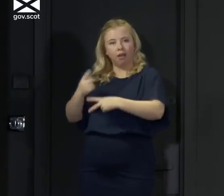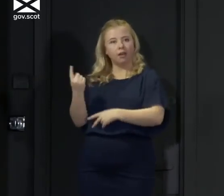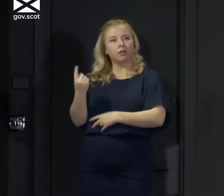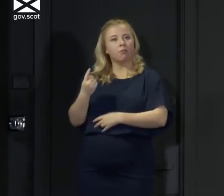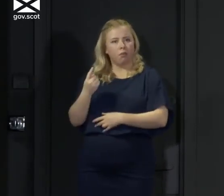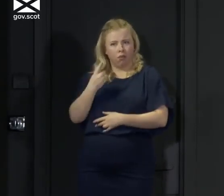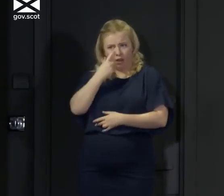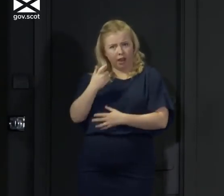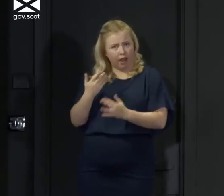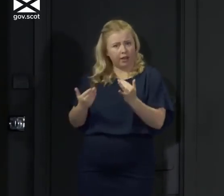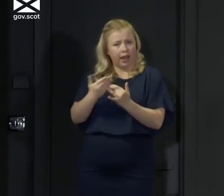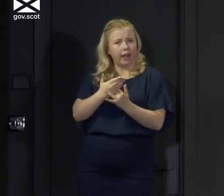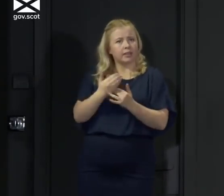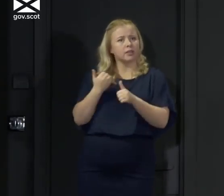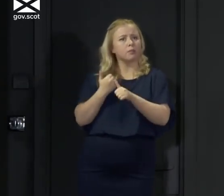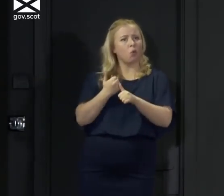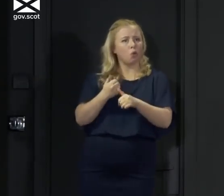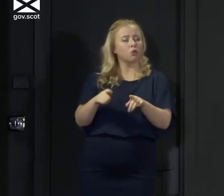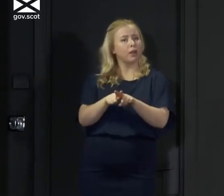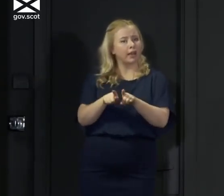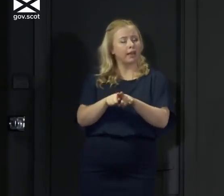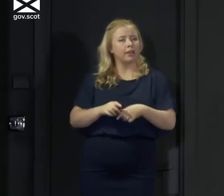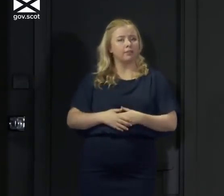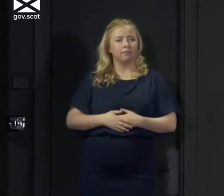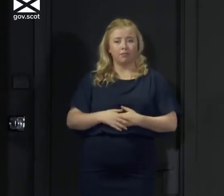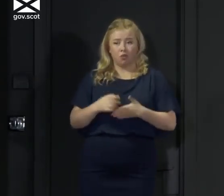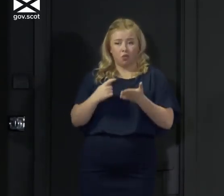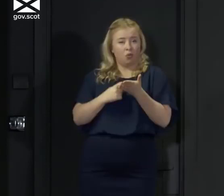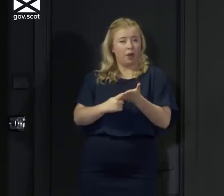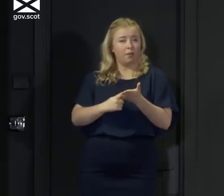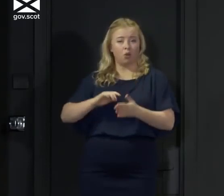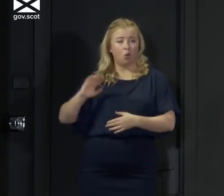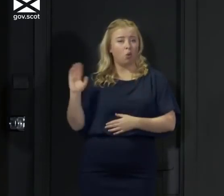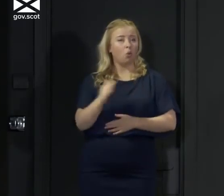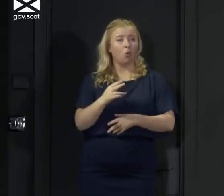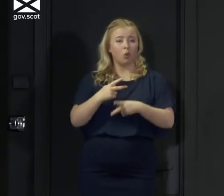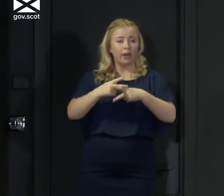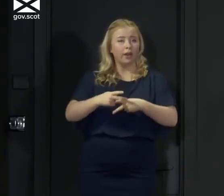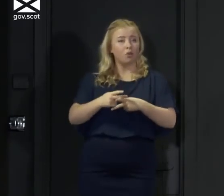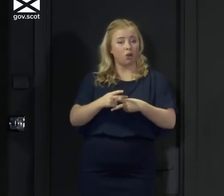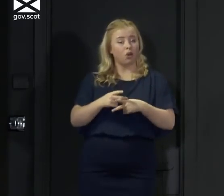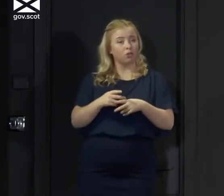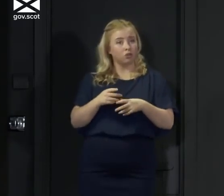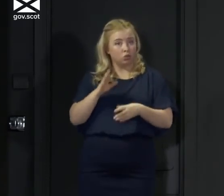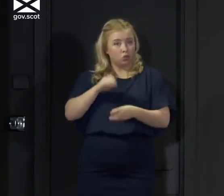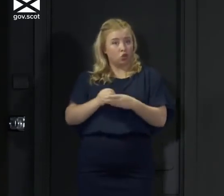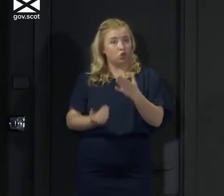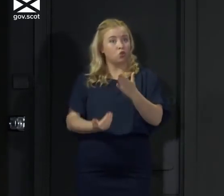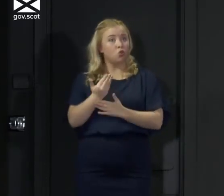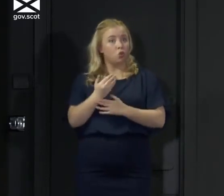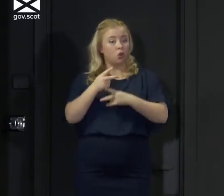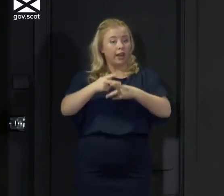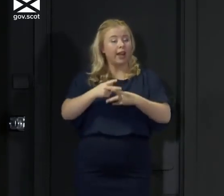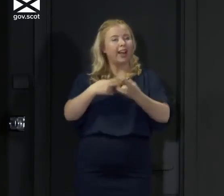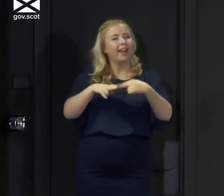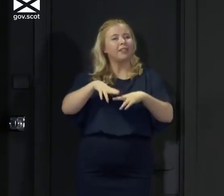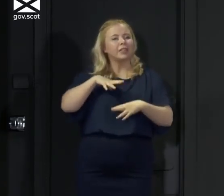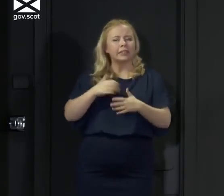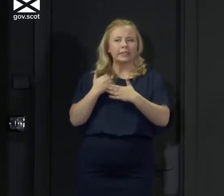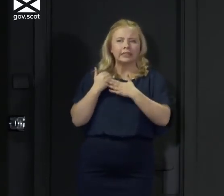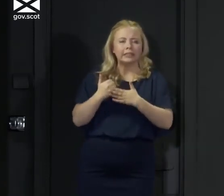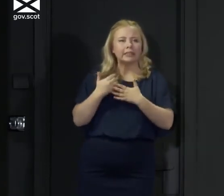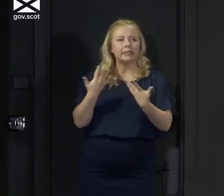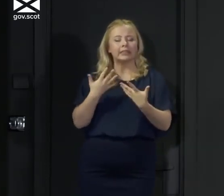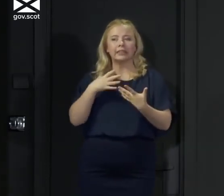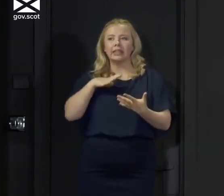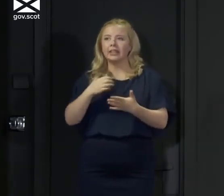of this pandemic. So I'd recommend to any carer, including any new carer, that if you need advice or if you need some practical help, or